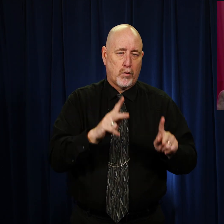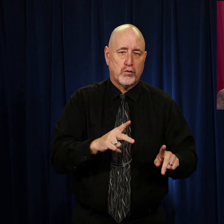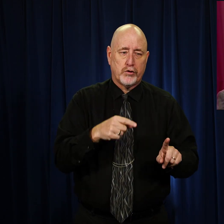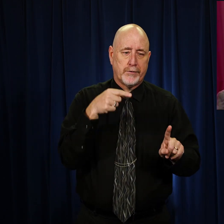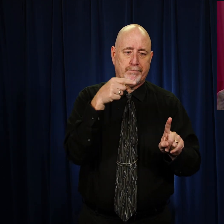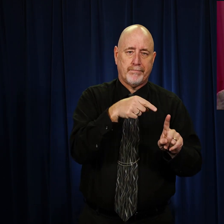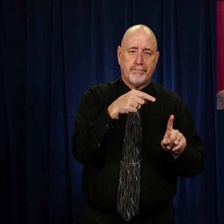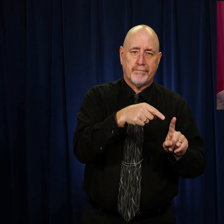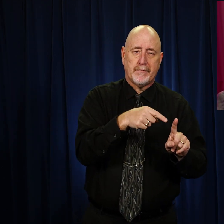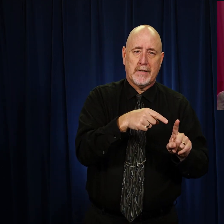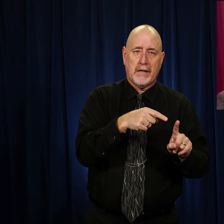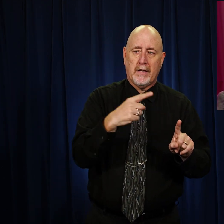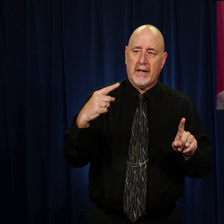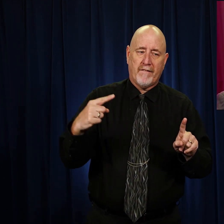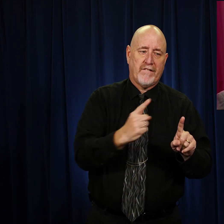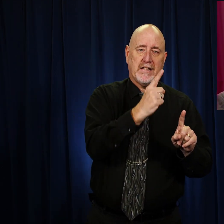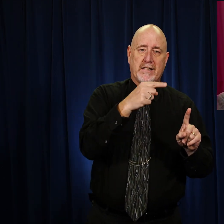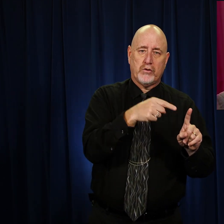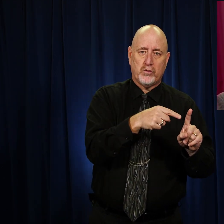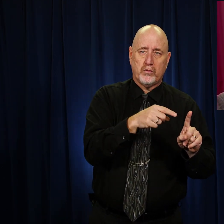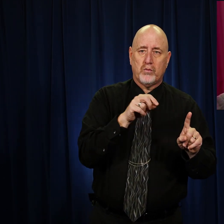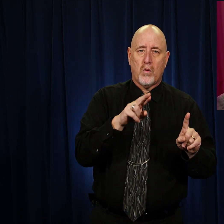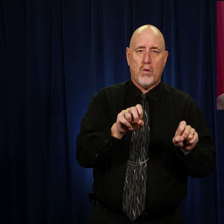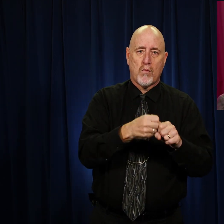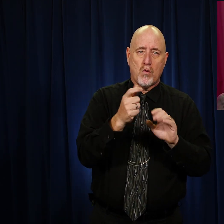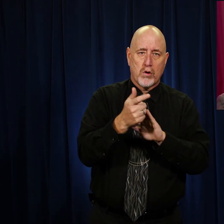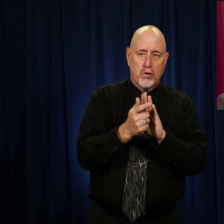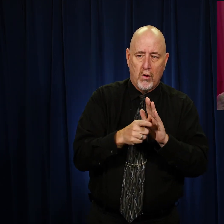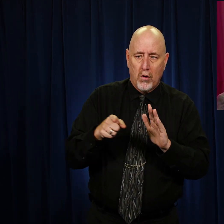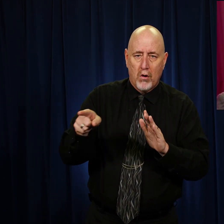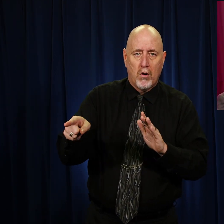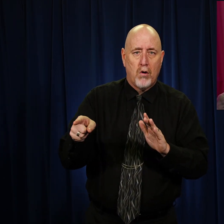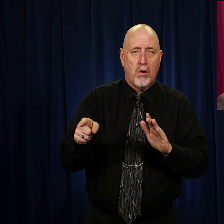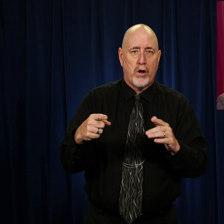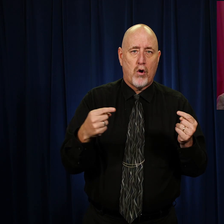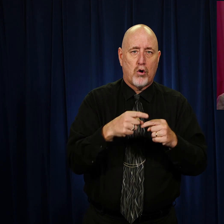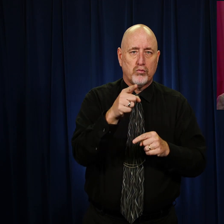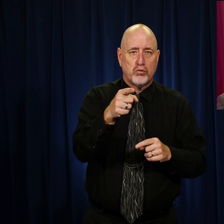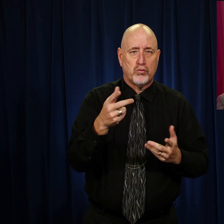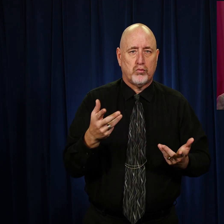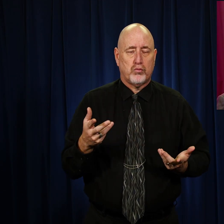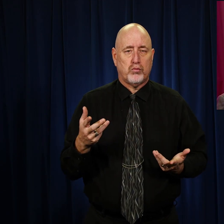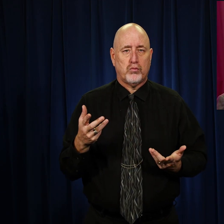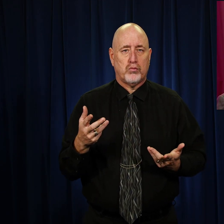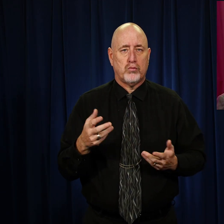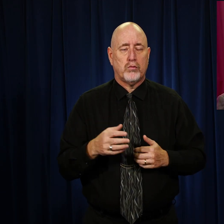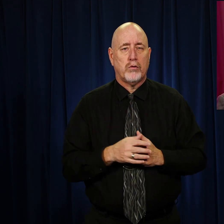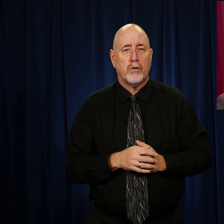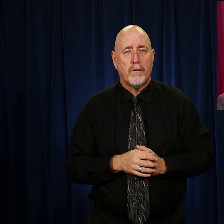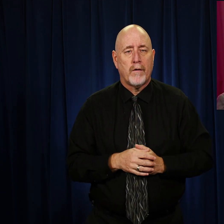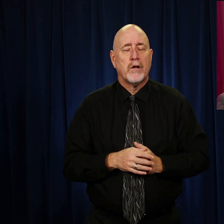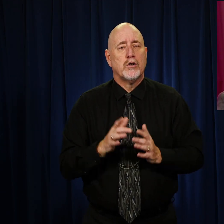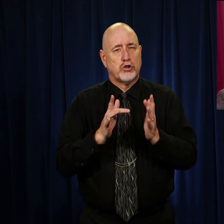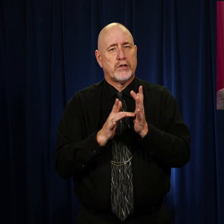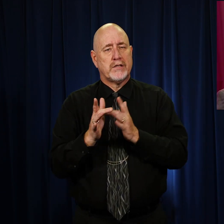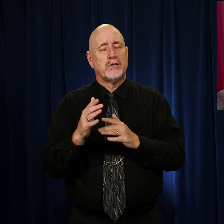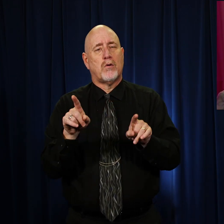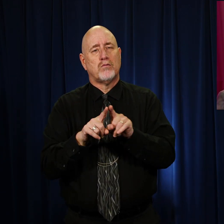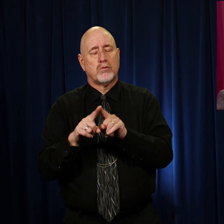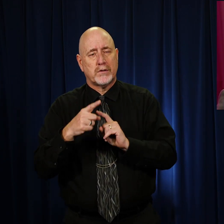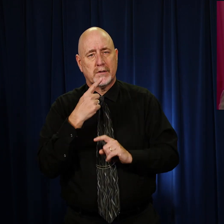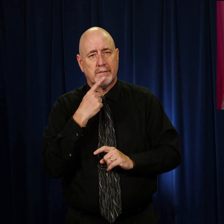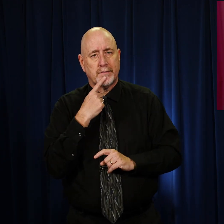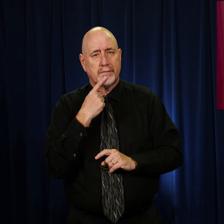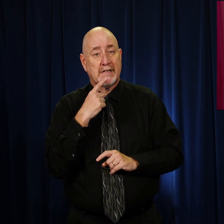someone has offended you or someone has broken a law and harmed you in some way. Jesus goes on to